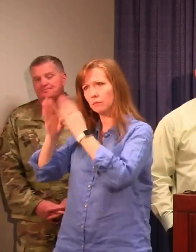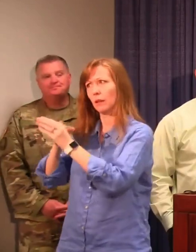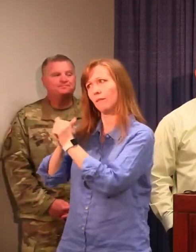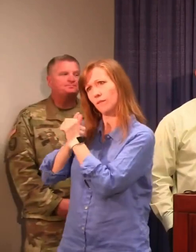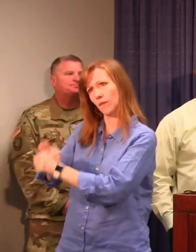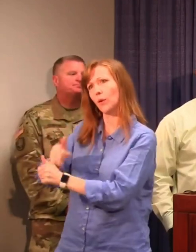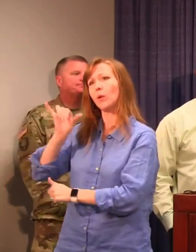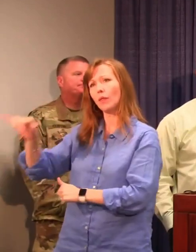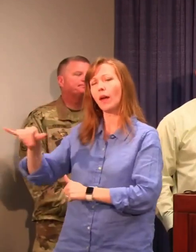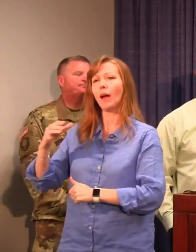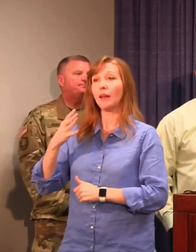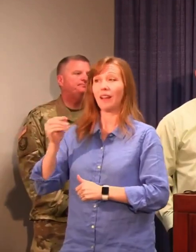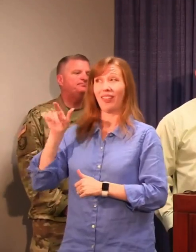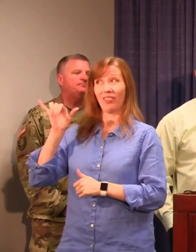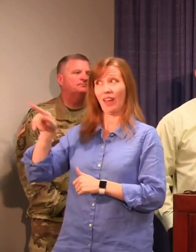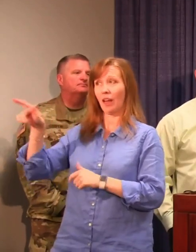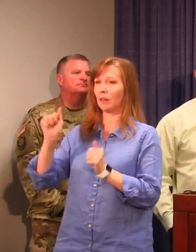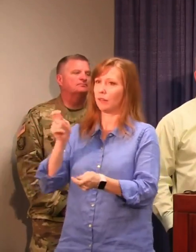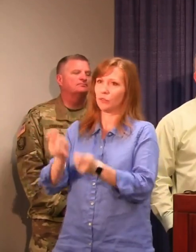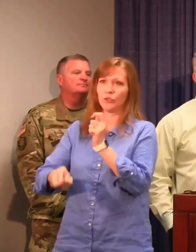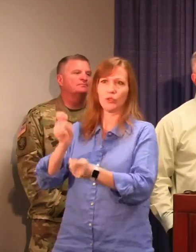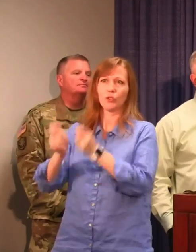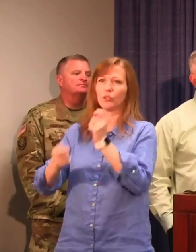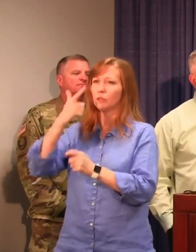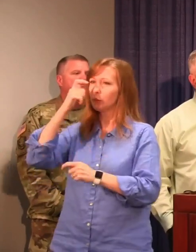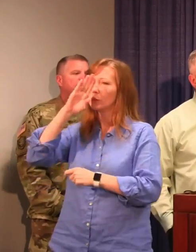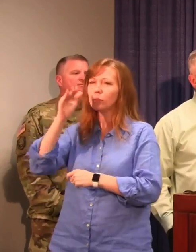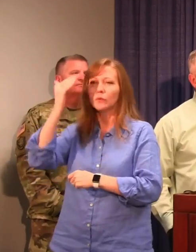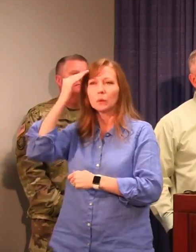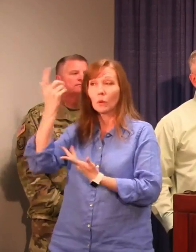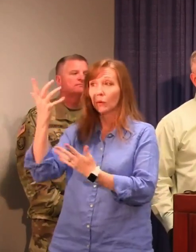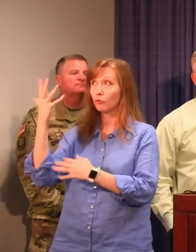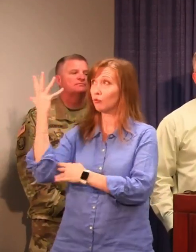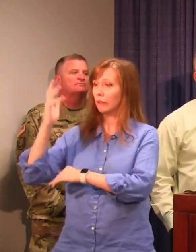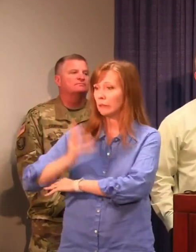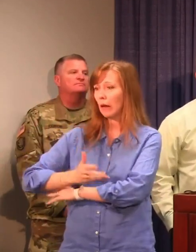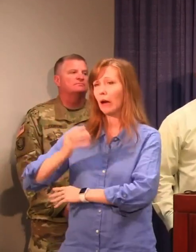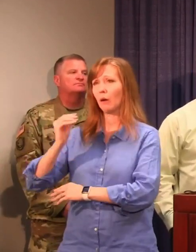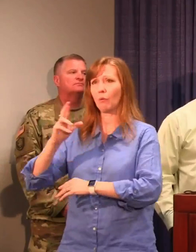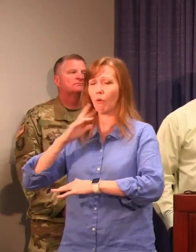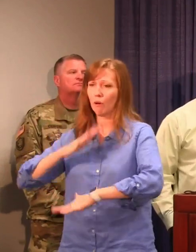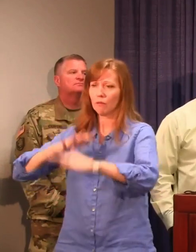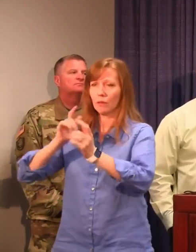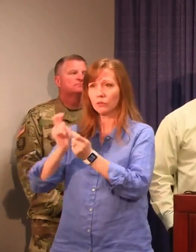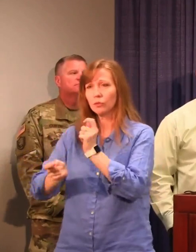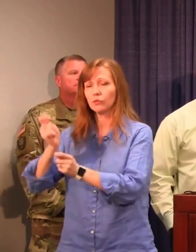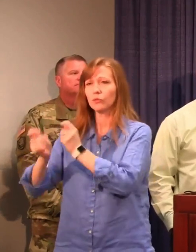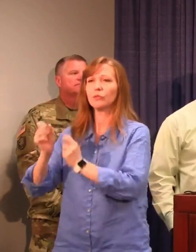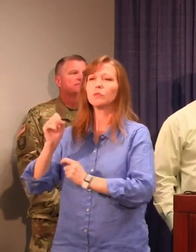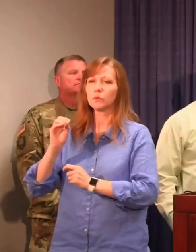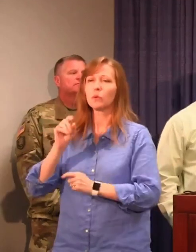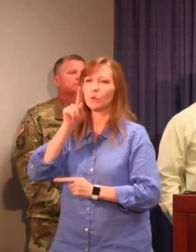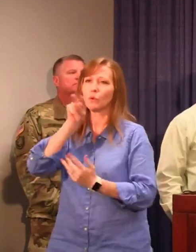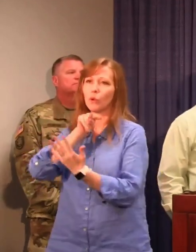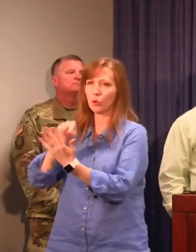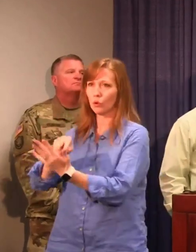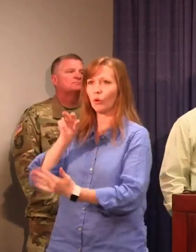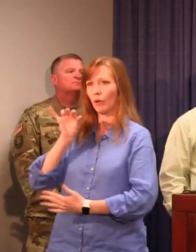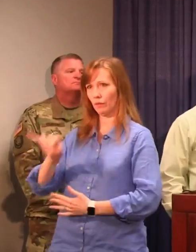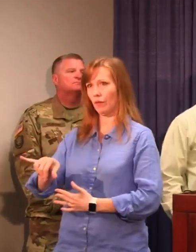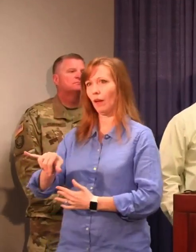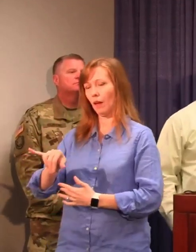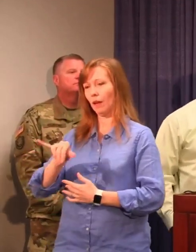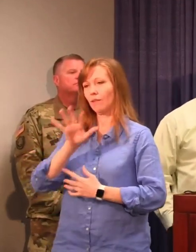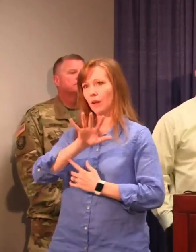trees or things of that nature. So be careful out there. Please continue to use 511la.org for the most up-to-date